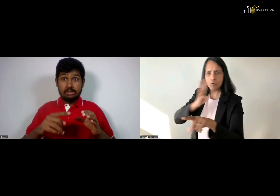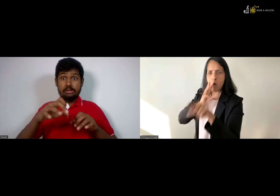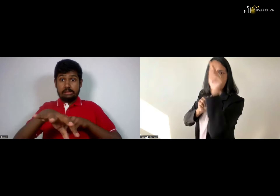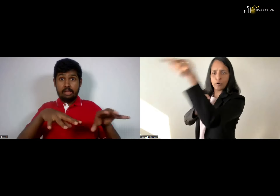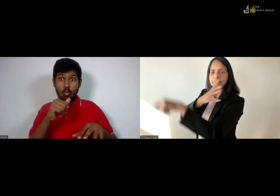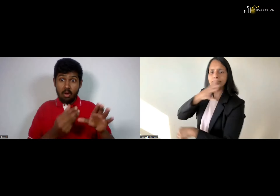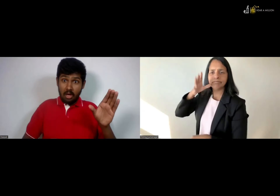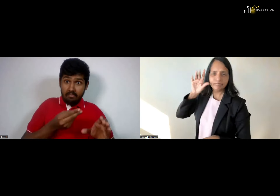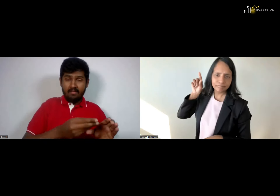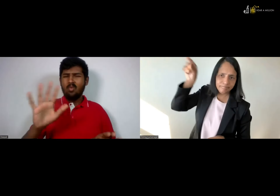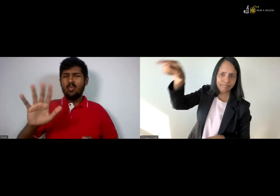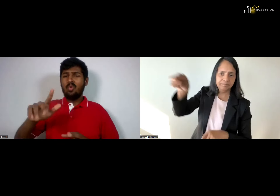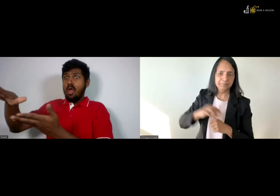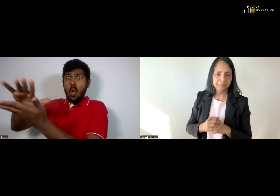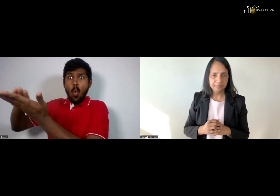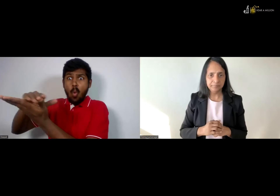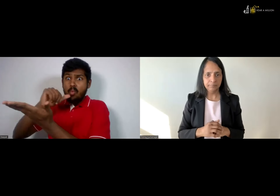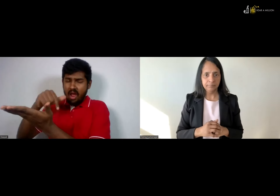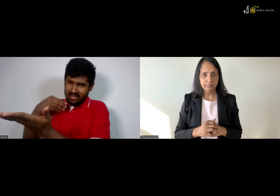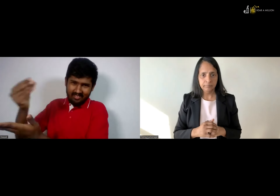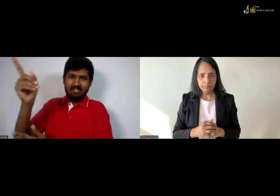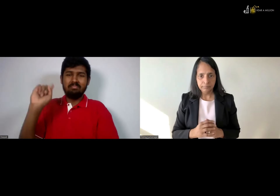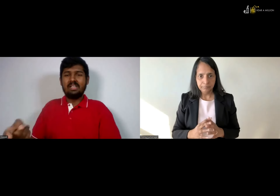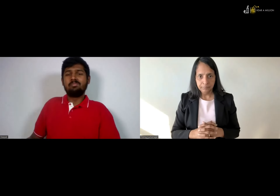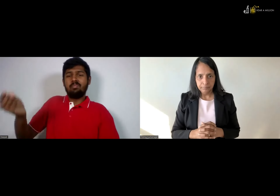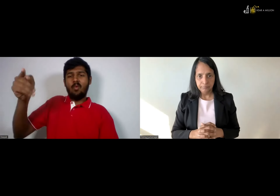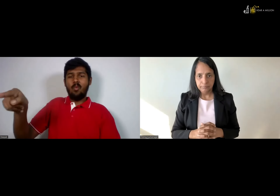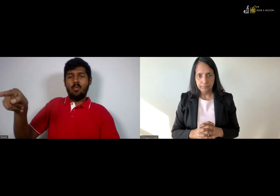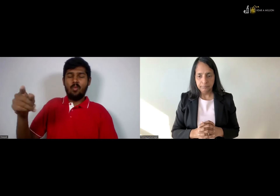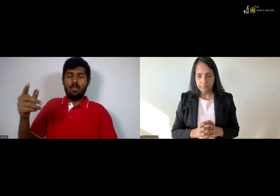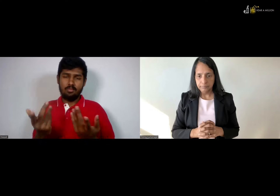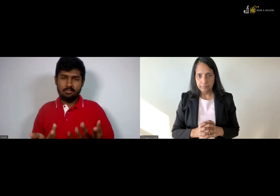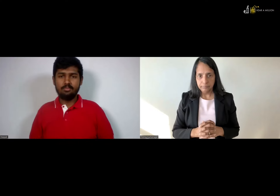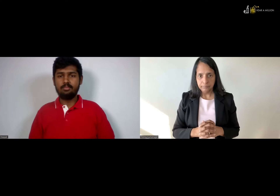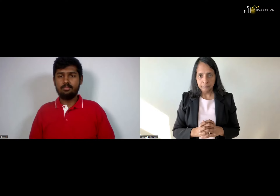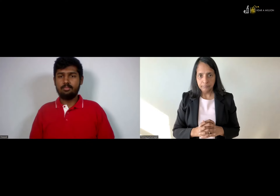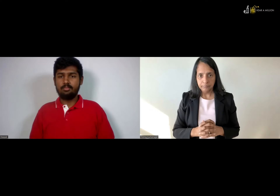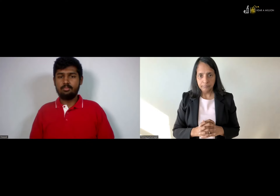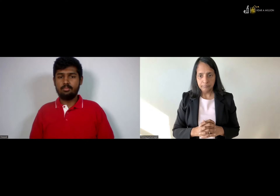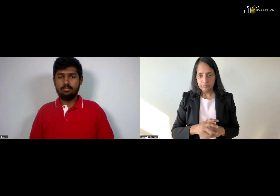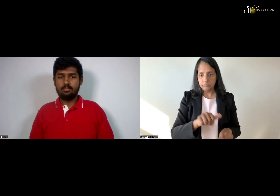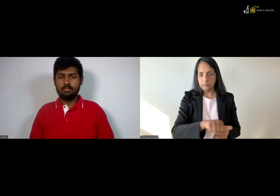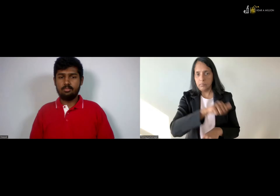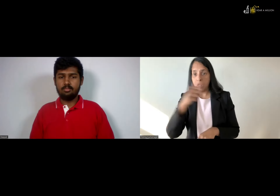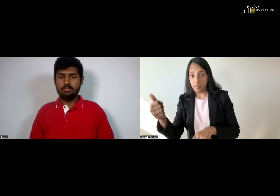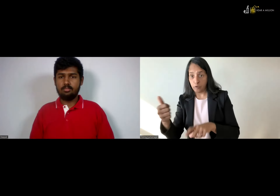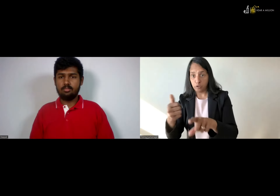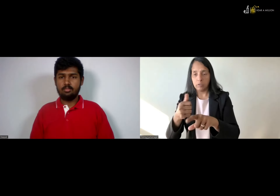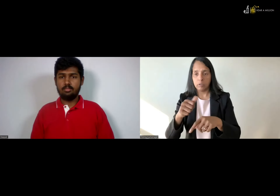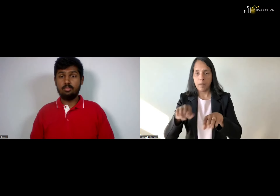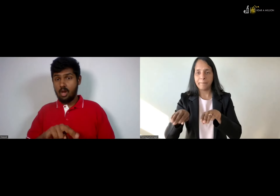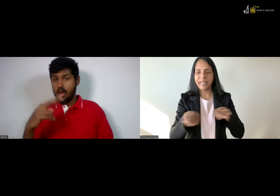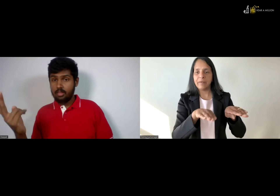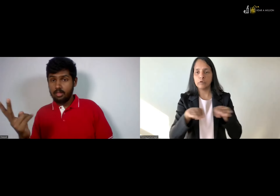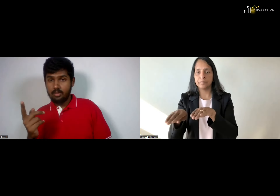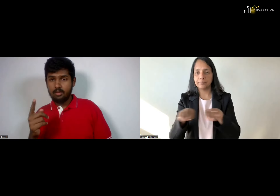good food and everything in city. So if we are not getting any of the things, maybe in rural areas or at any